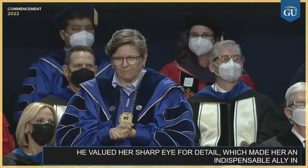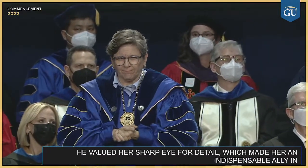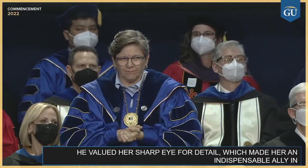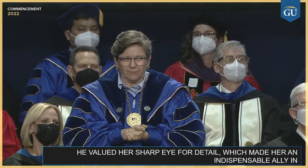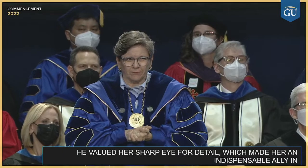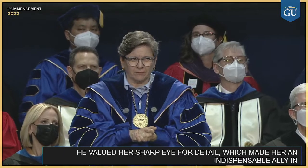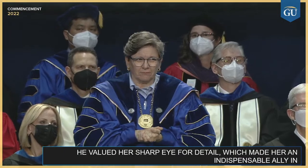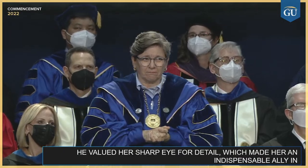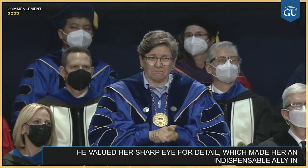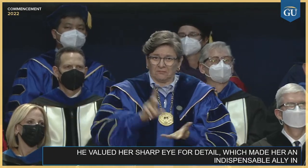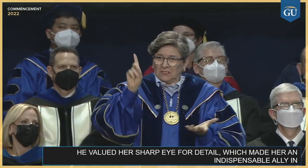into print.